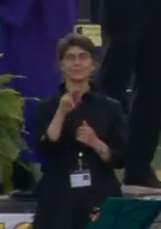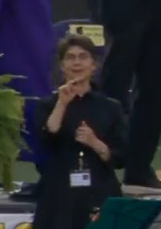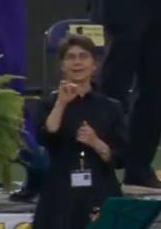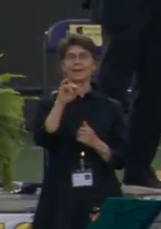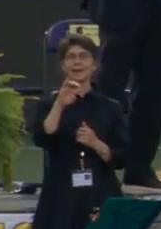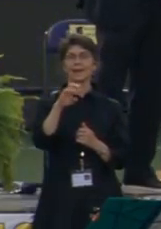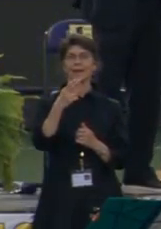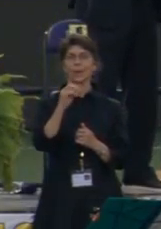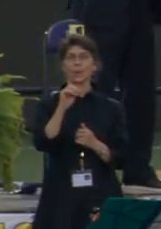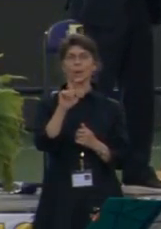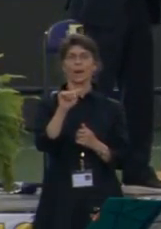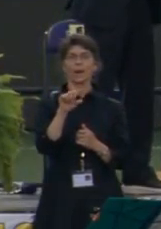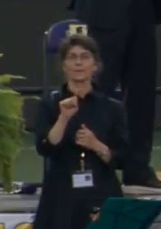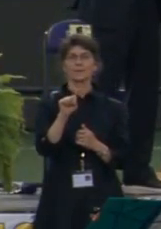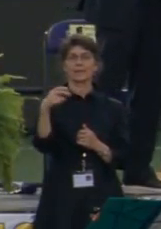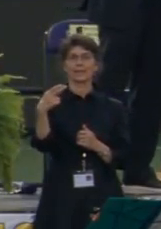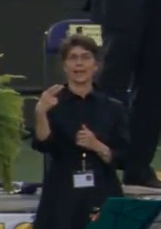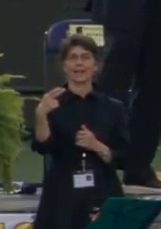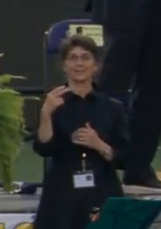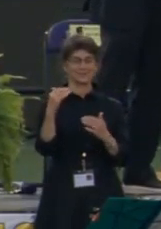Nicholas Hildahl.